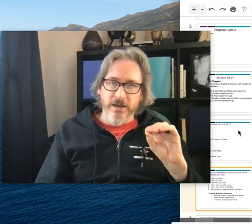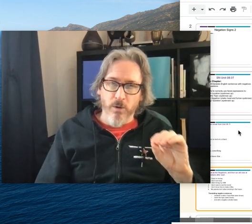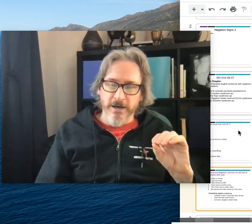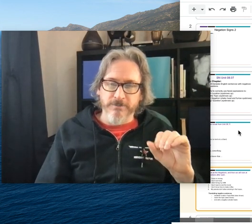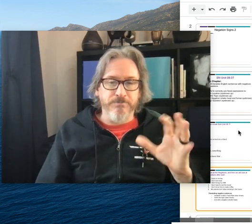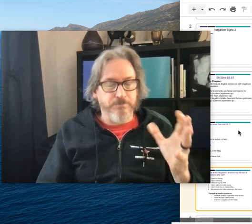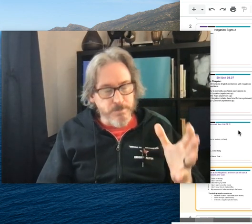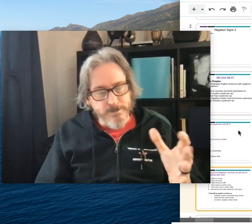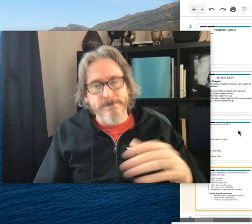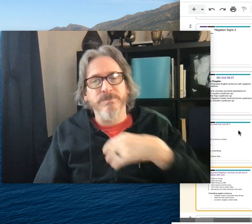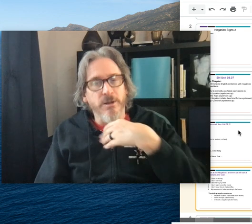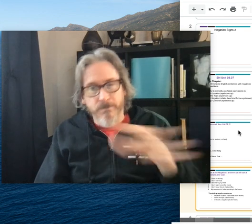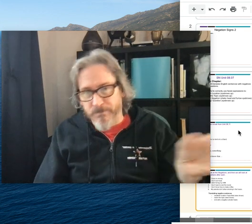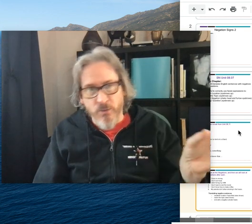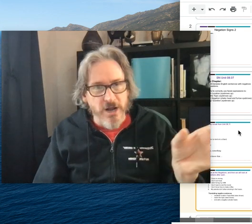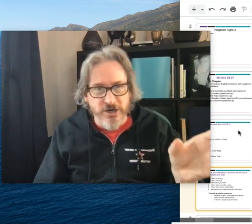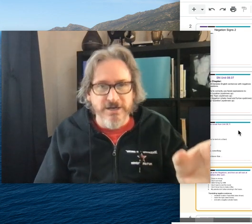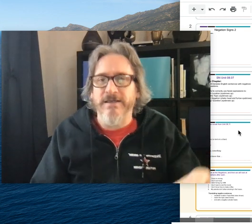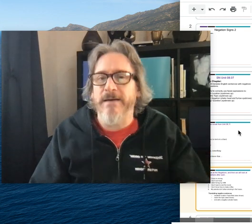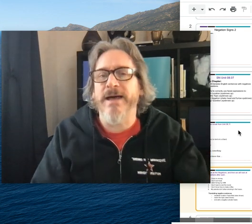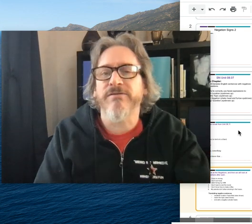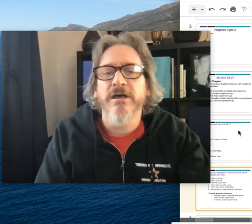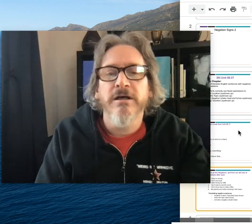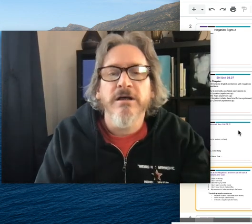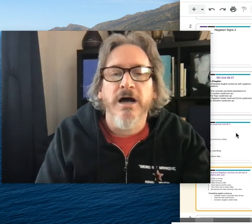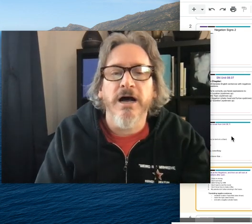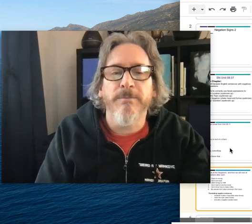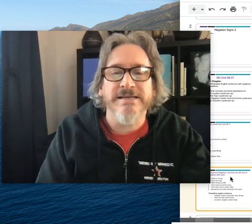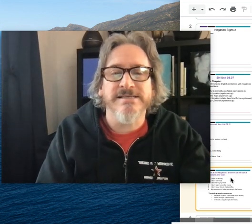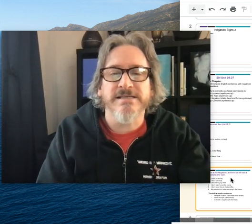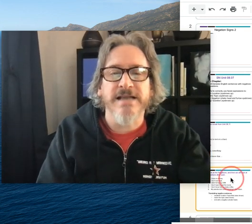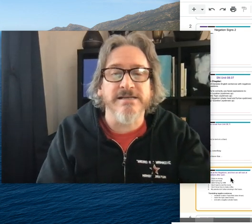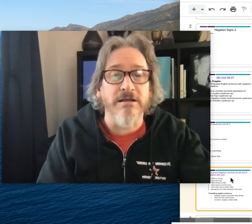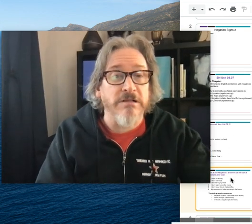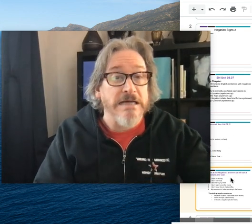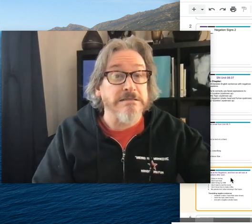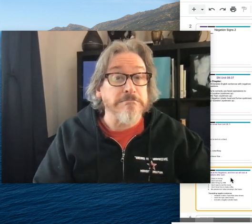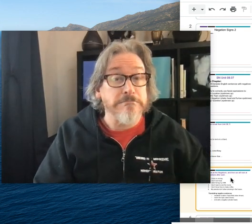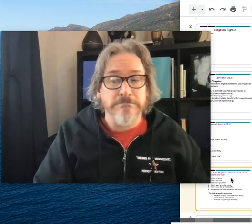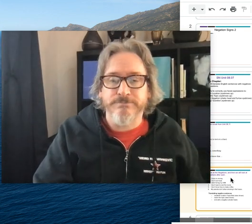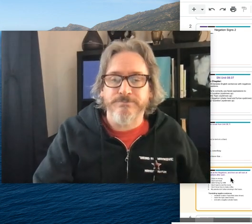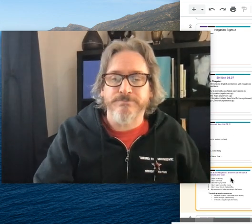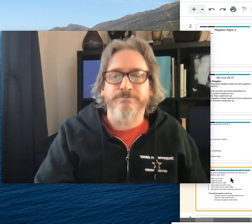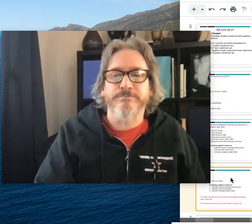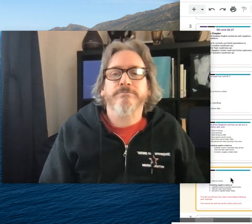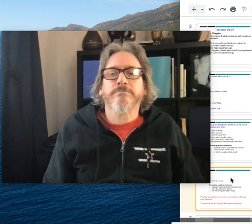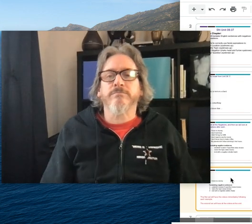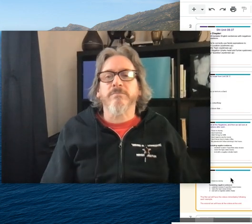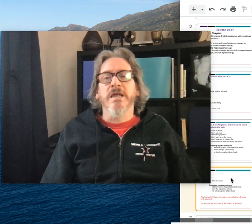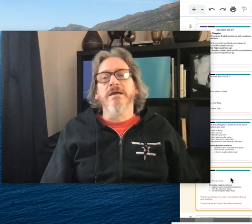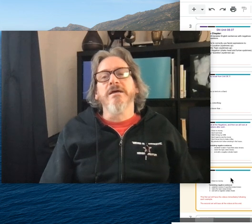the right way that he wanted. But we're not going to go down that path because this is an ASL class.